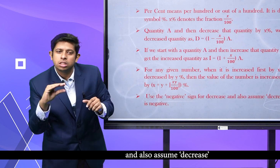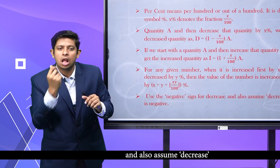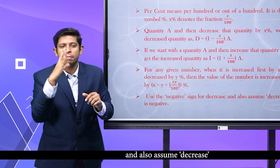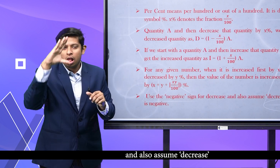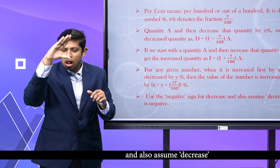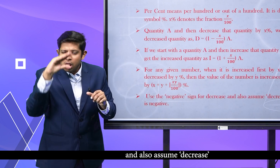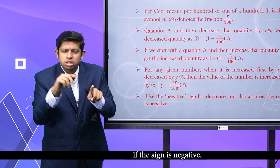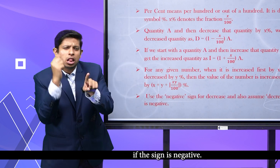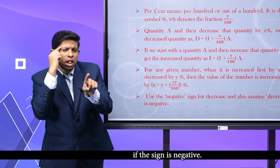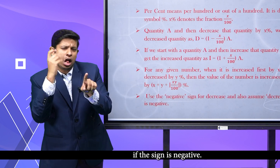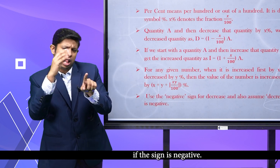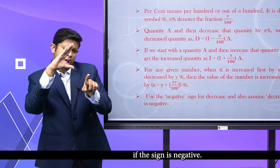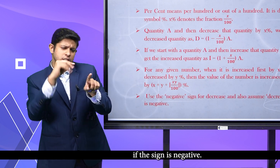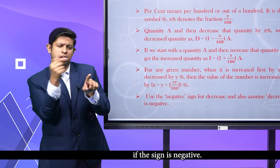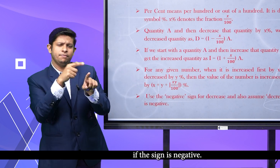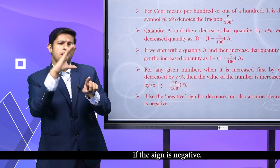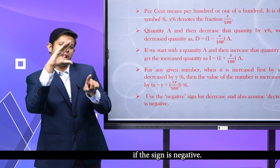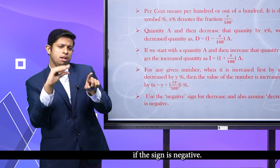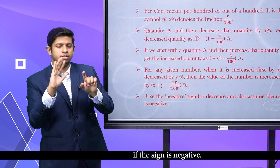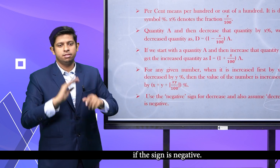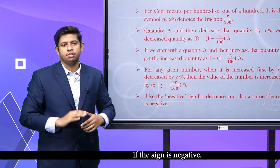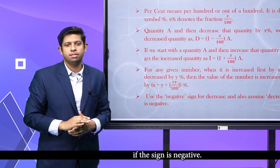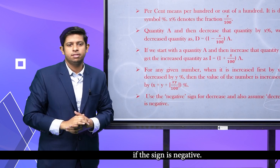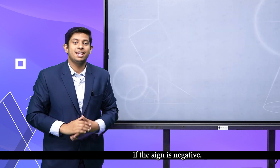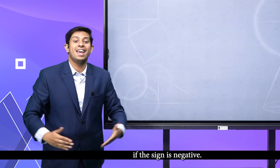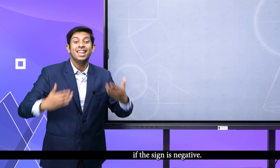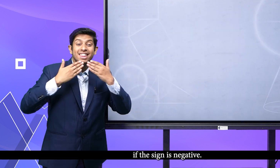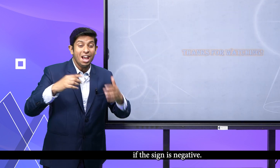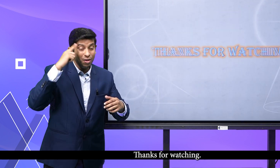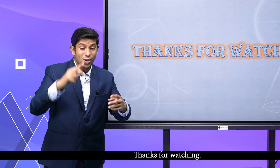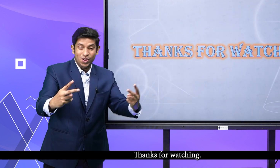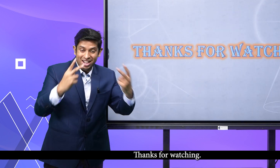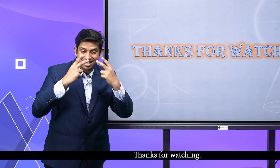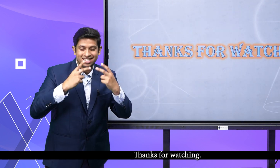assume decrease if the sign is negative. Thanks for watching.